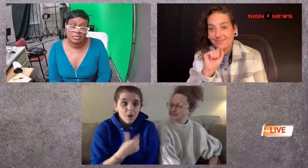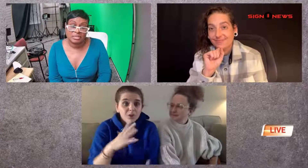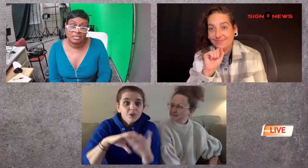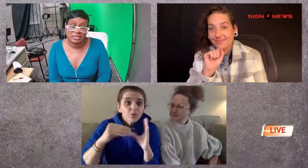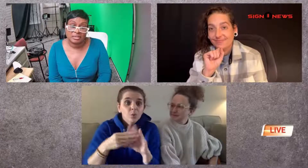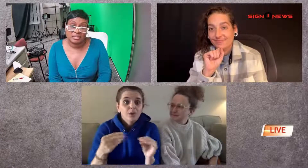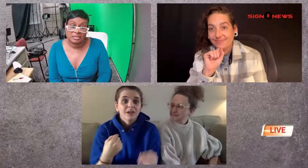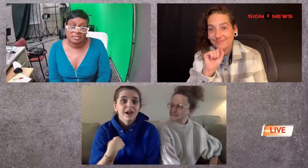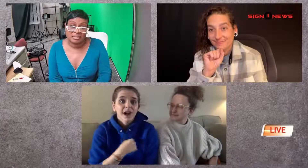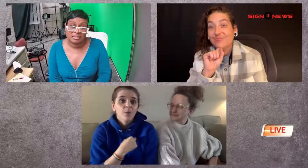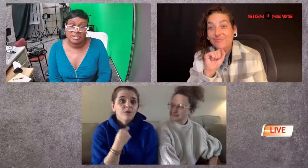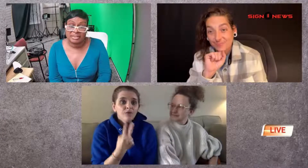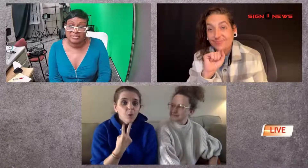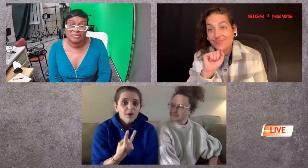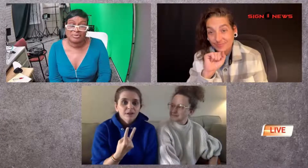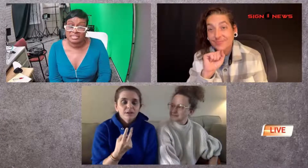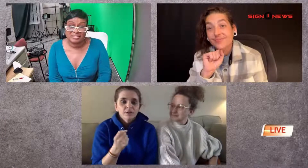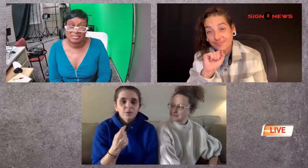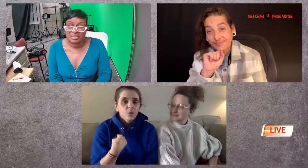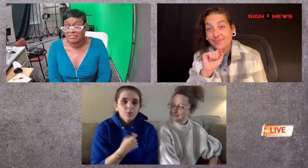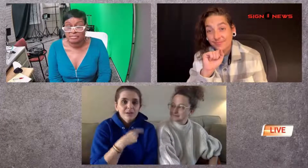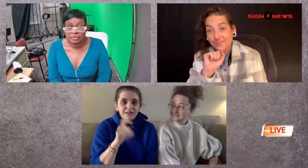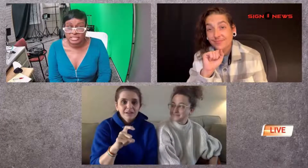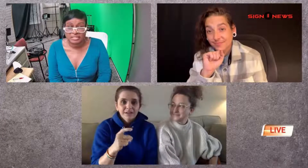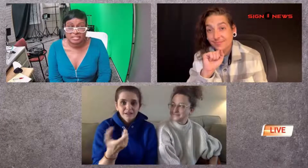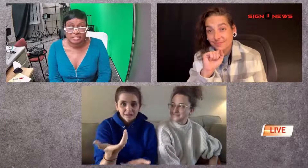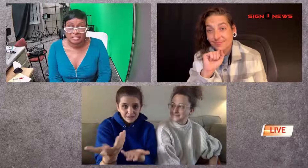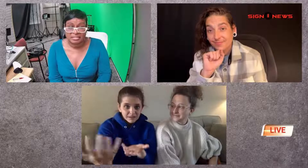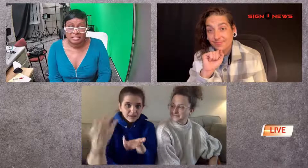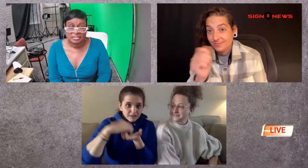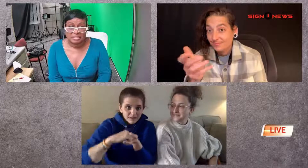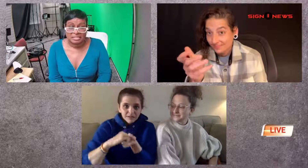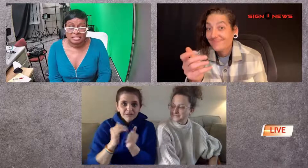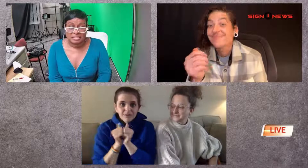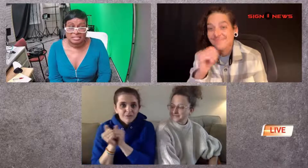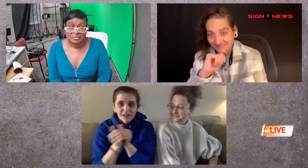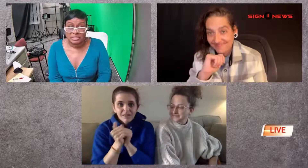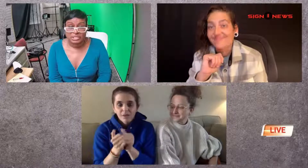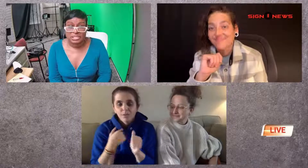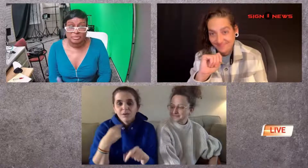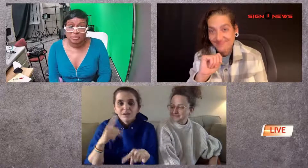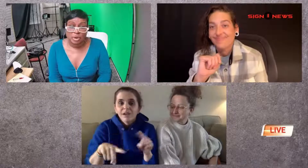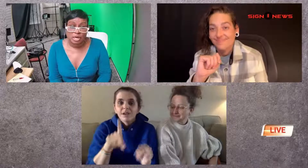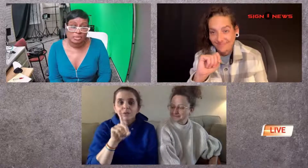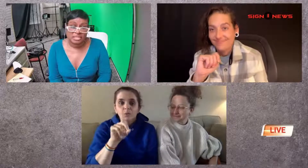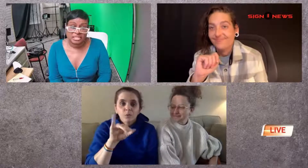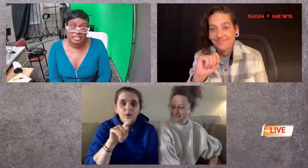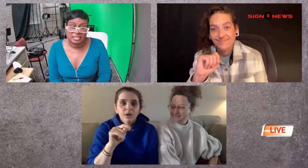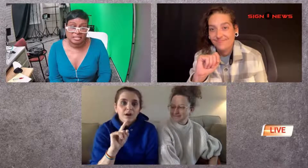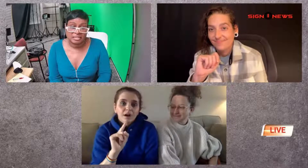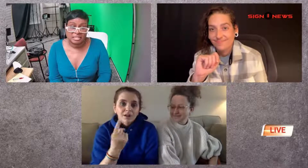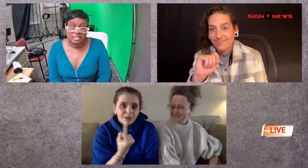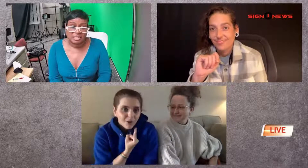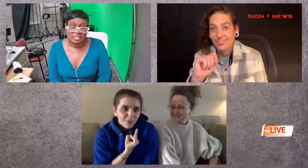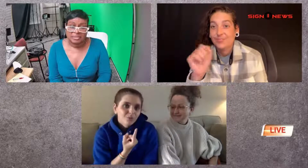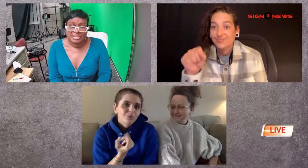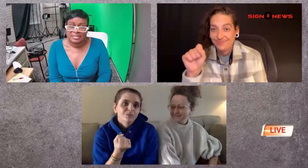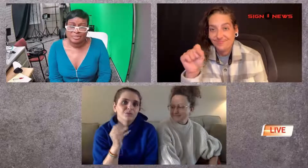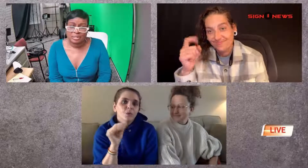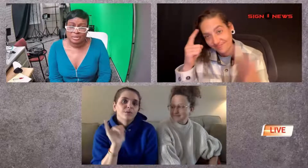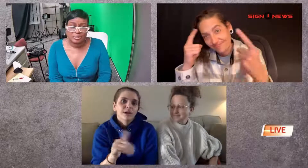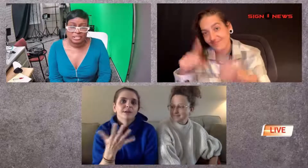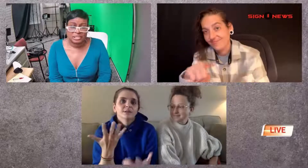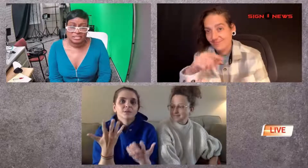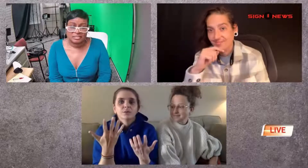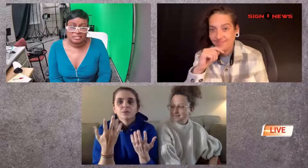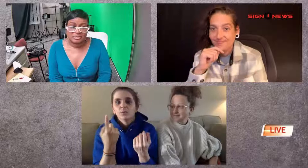Because we have stories, we have a voice. We just need someone to partner with us together. We can't do it